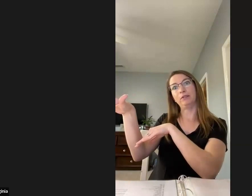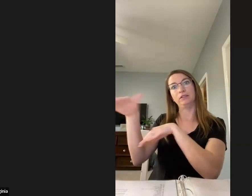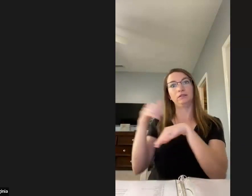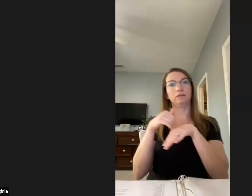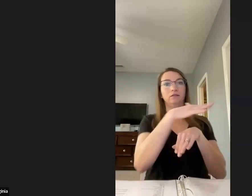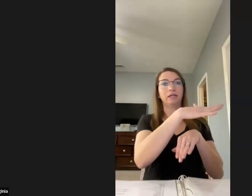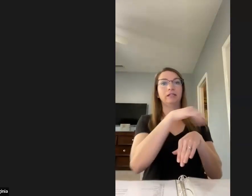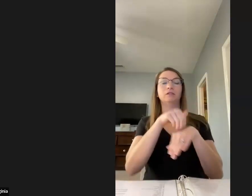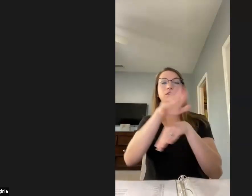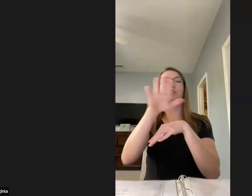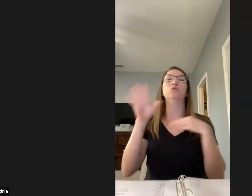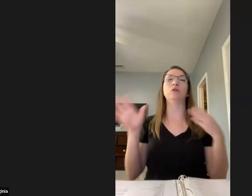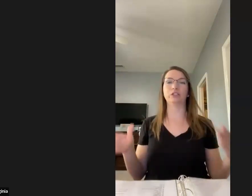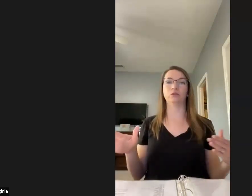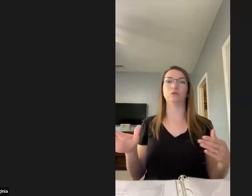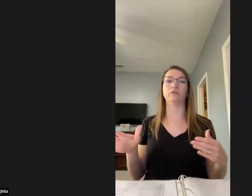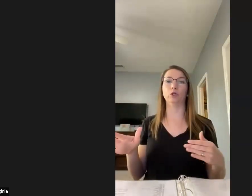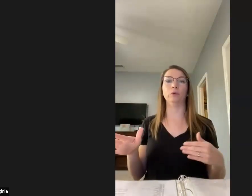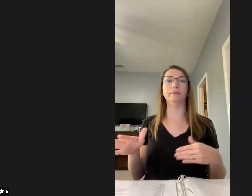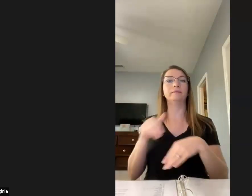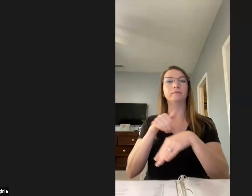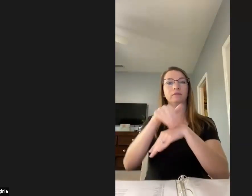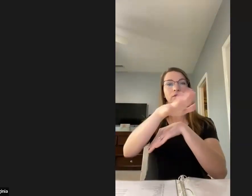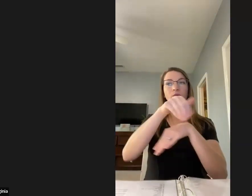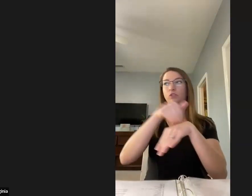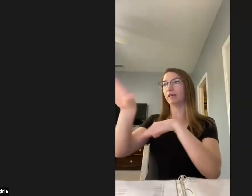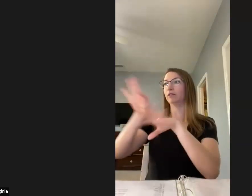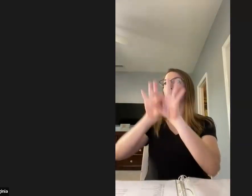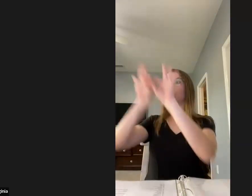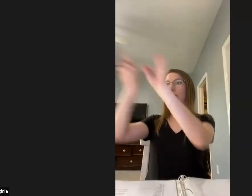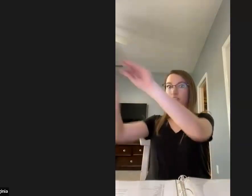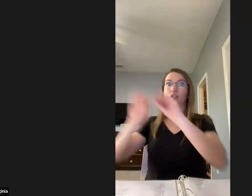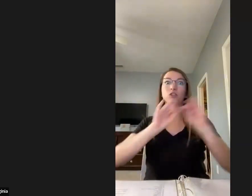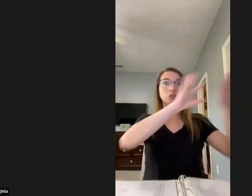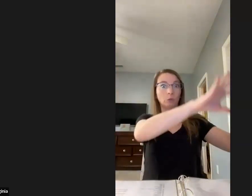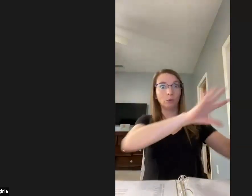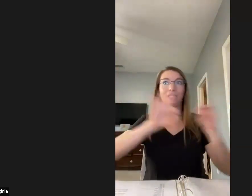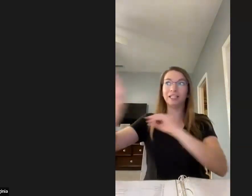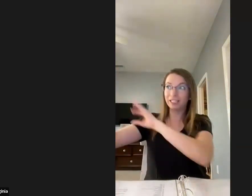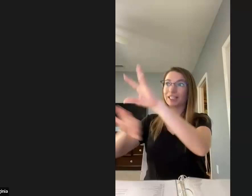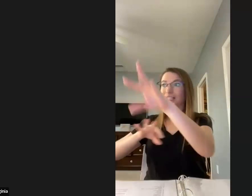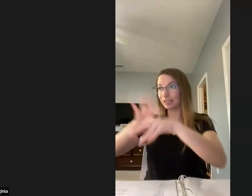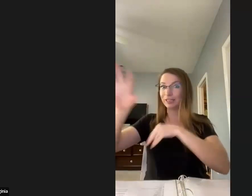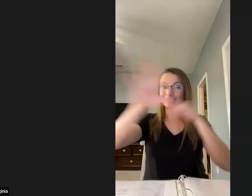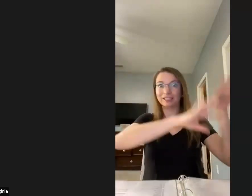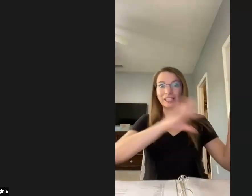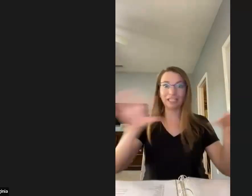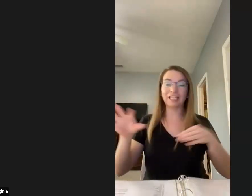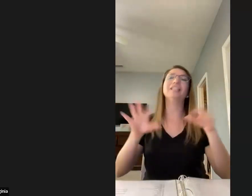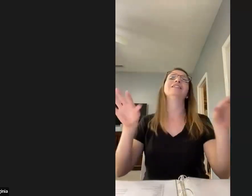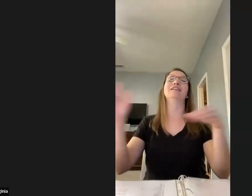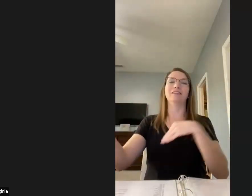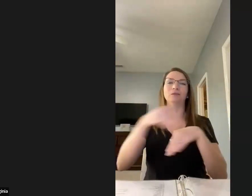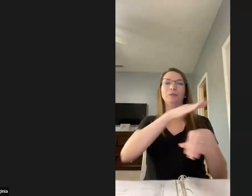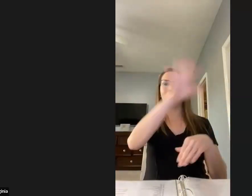person. Okay, so it's a directional verb. Whichever direction you're doing the sending, that's where it needs